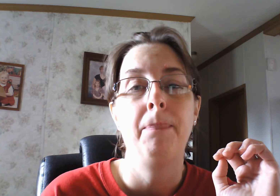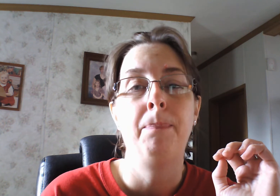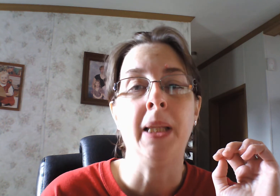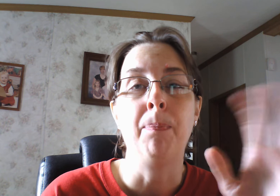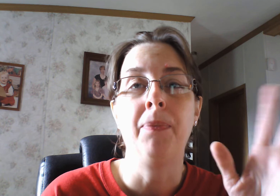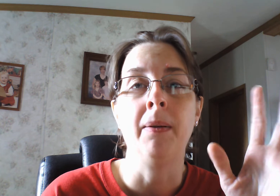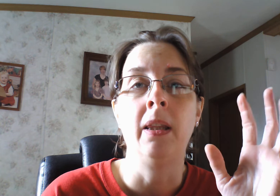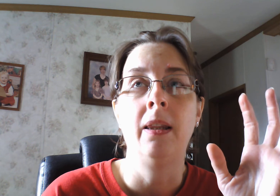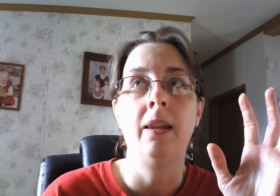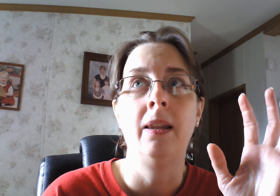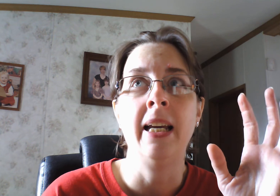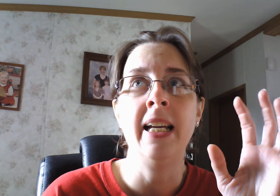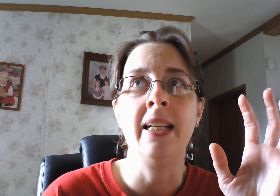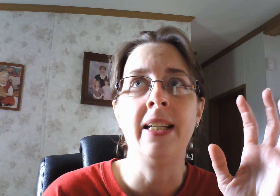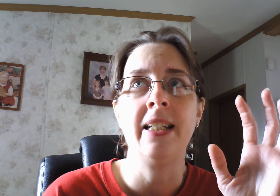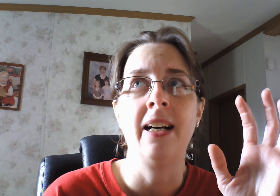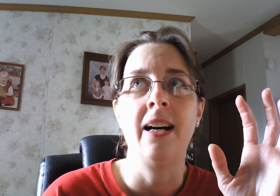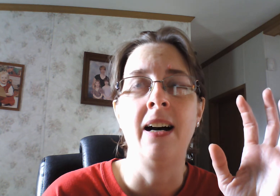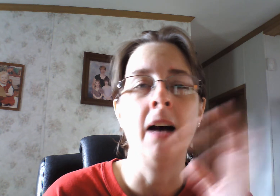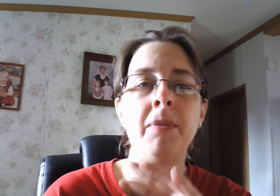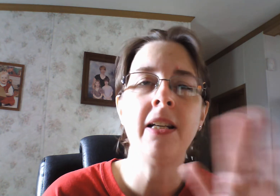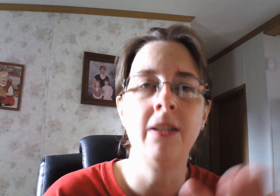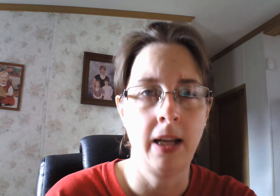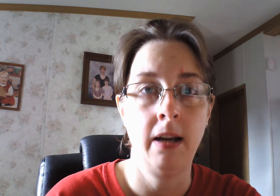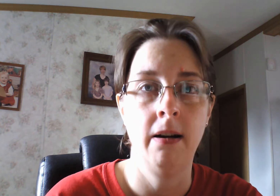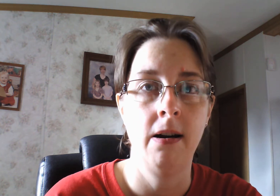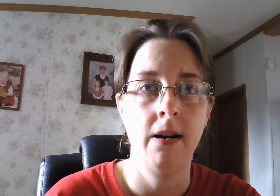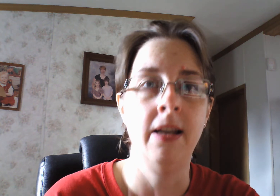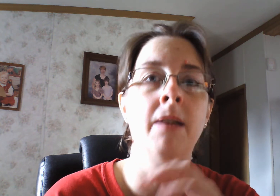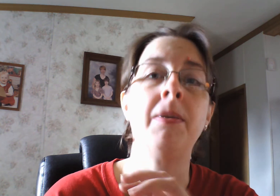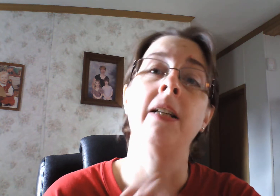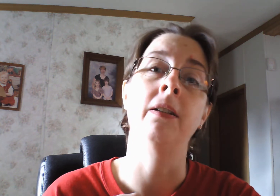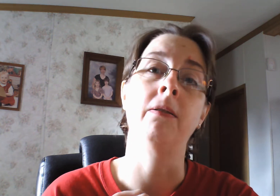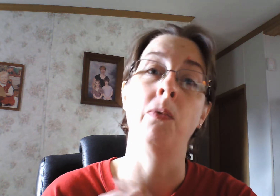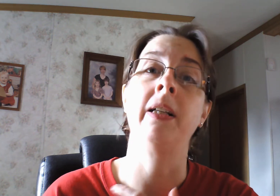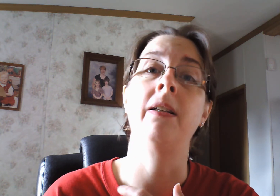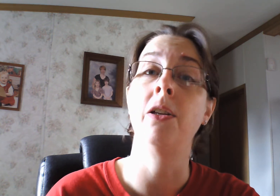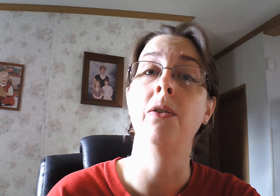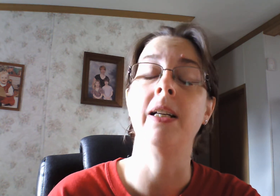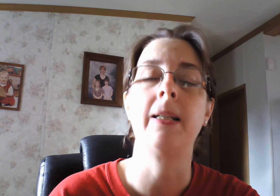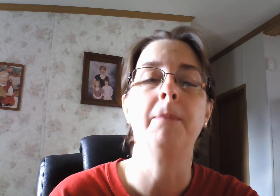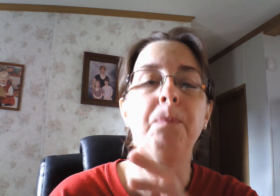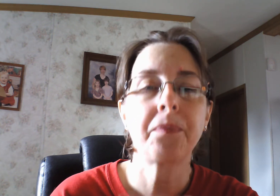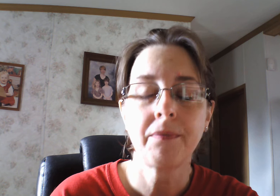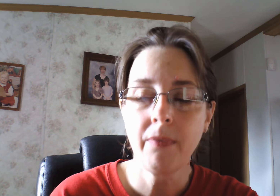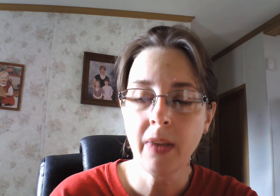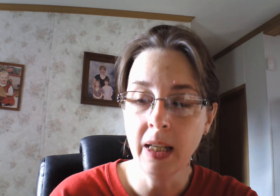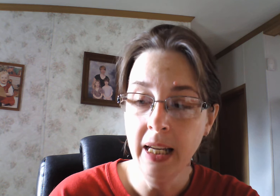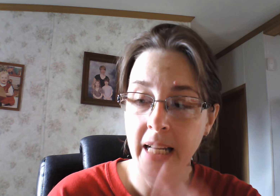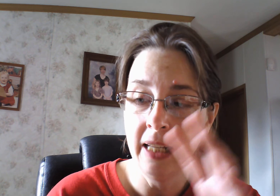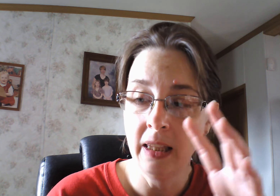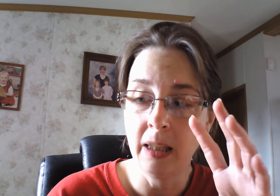But the thing is, I'm still here, and I'm still going to do this. The book